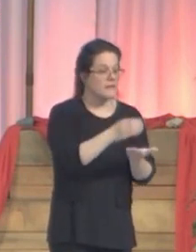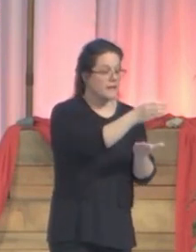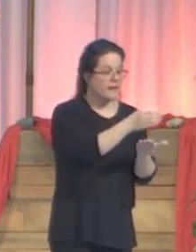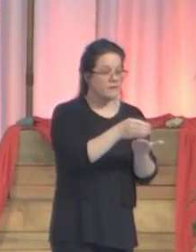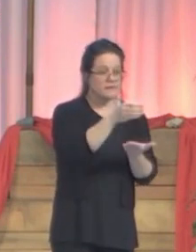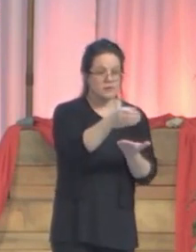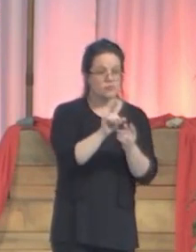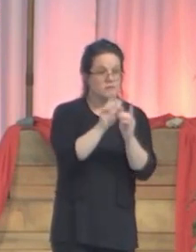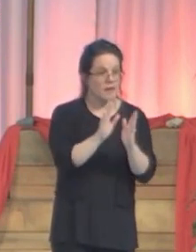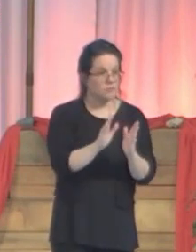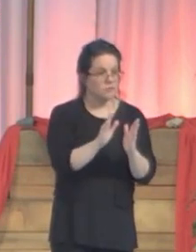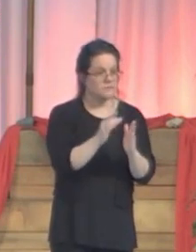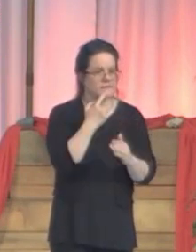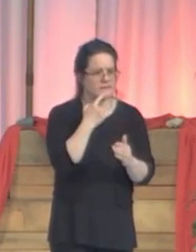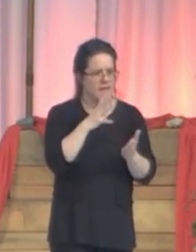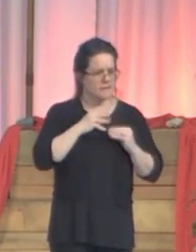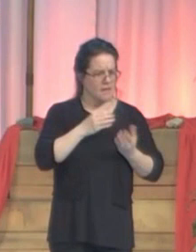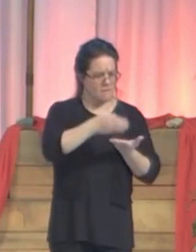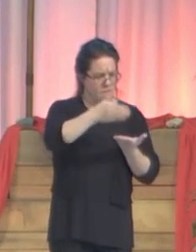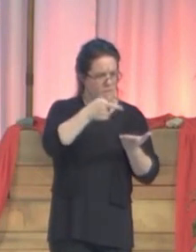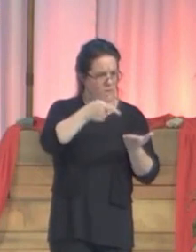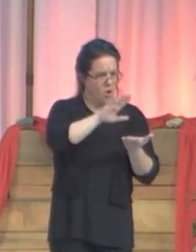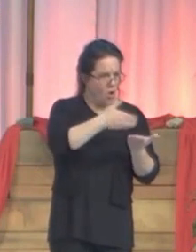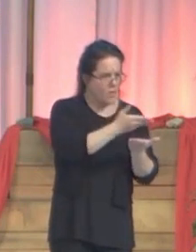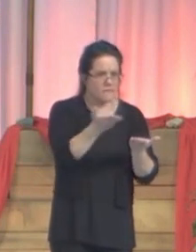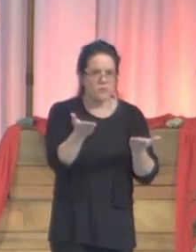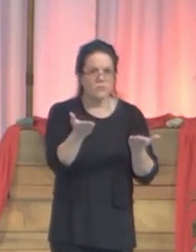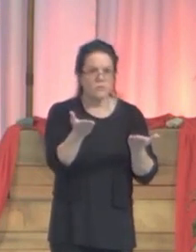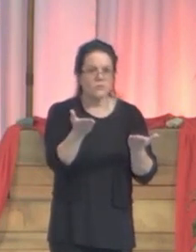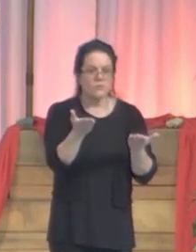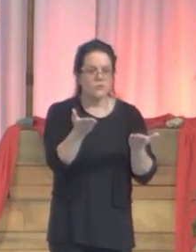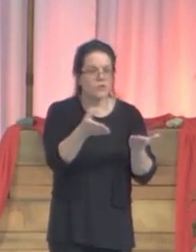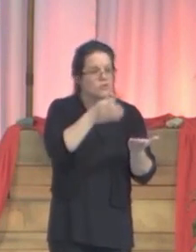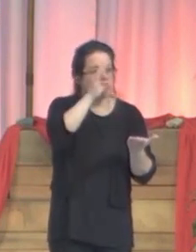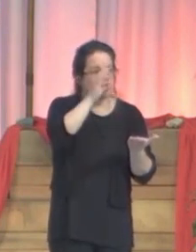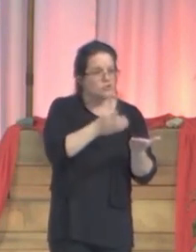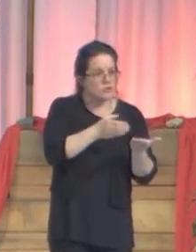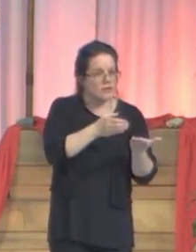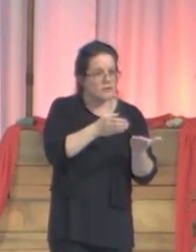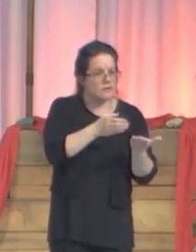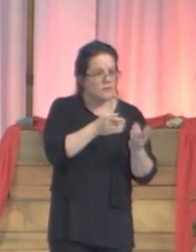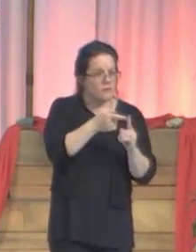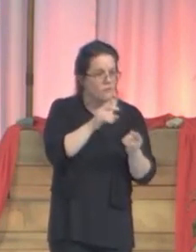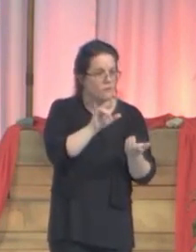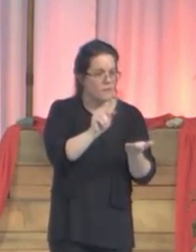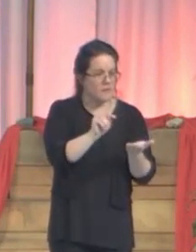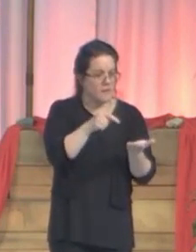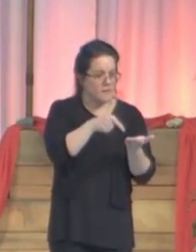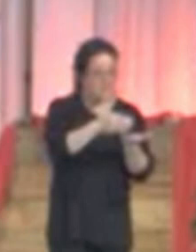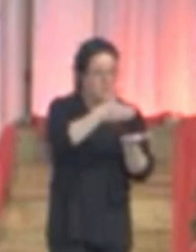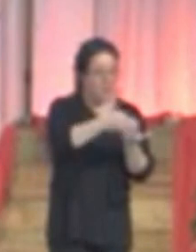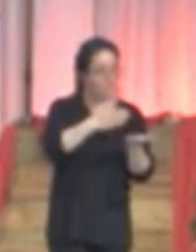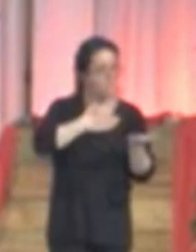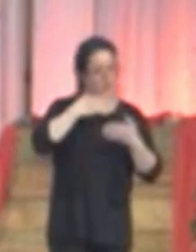it, is actually just a clear glass. Drink from it. This is the cup